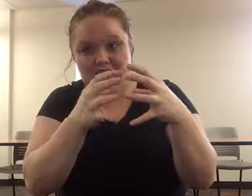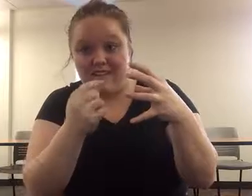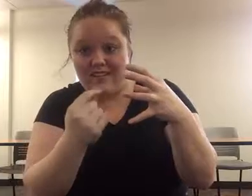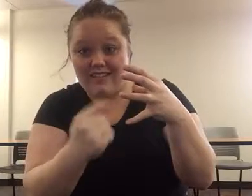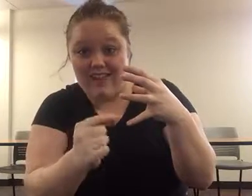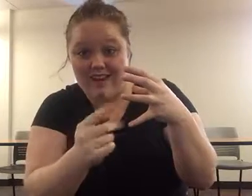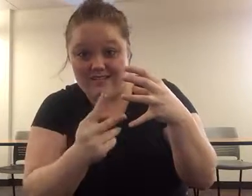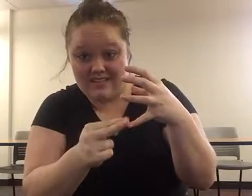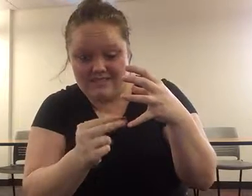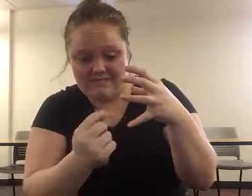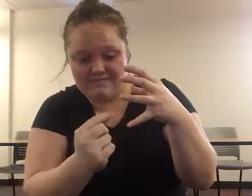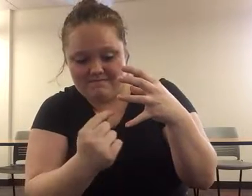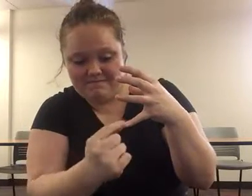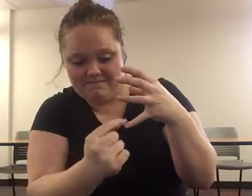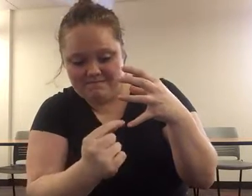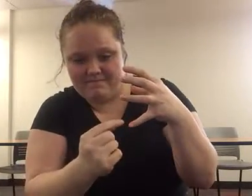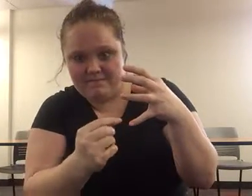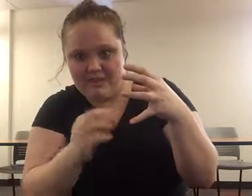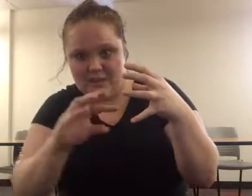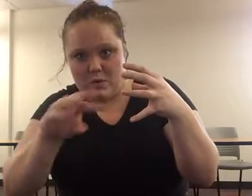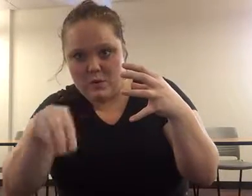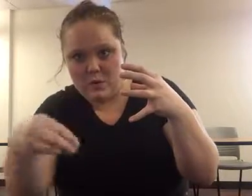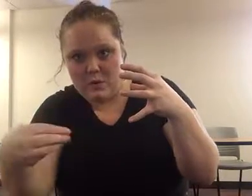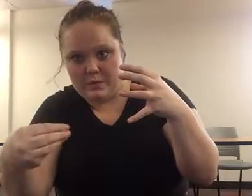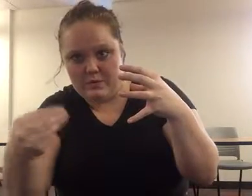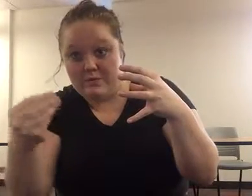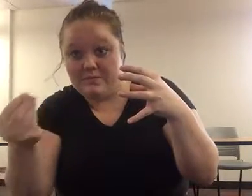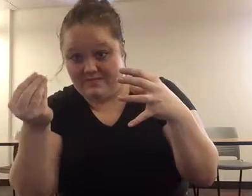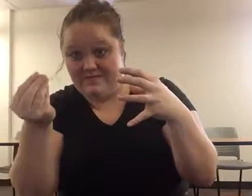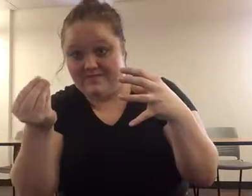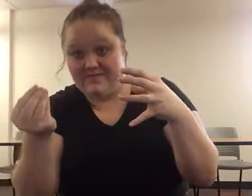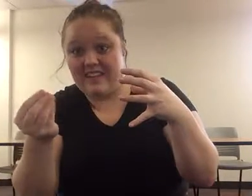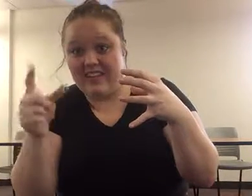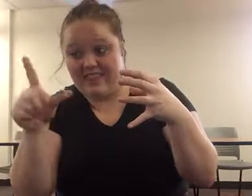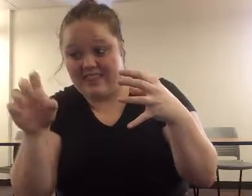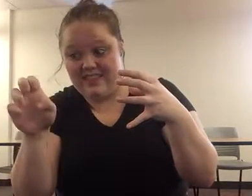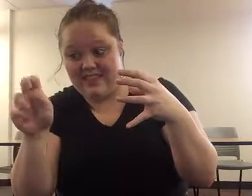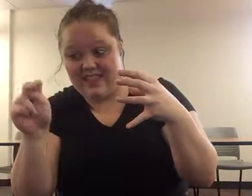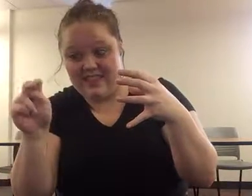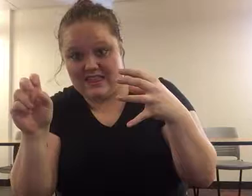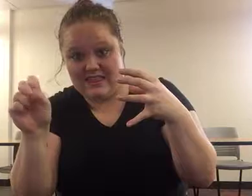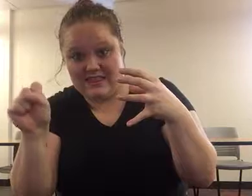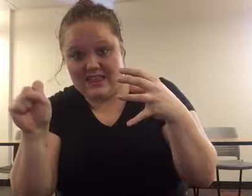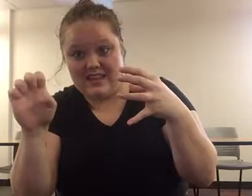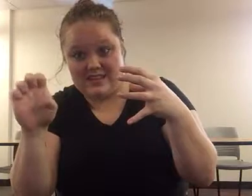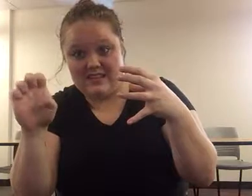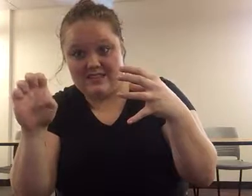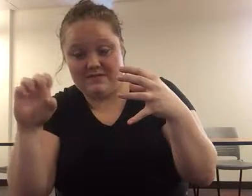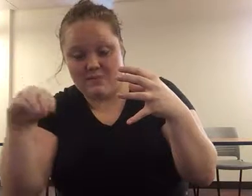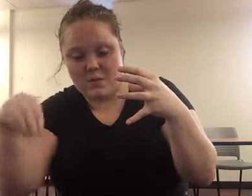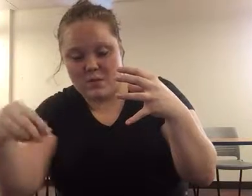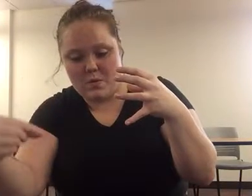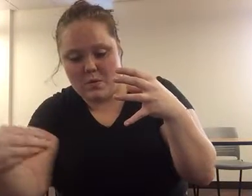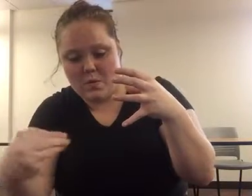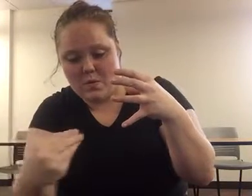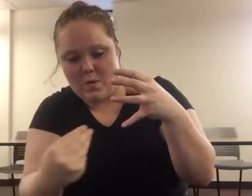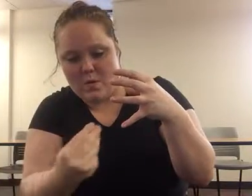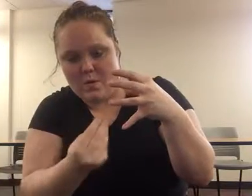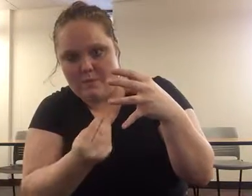into a tiny inserter. The inserter is small enough that it can fit through our small incision. And so